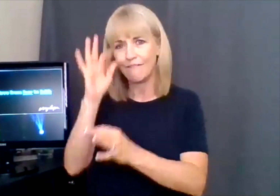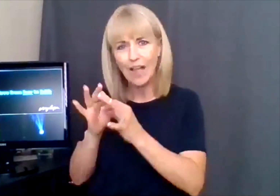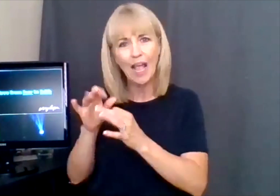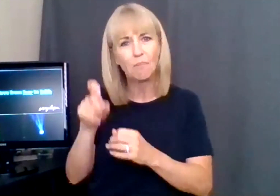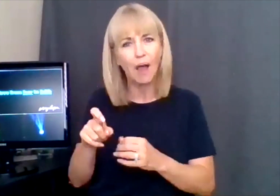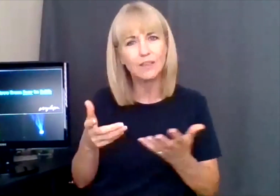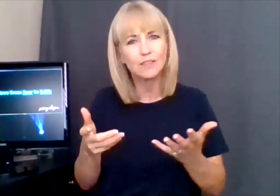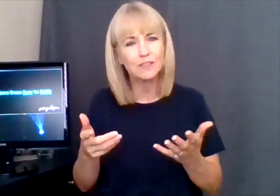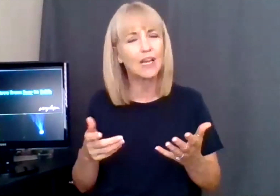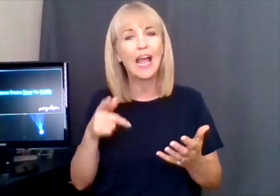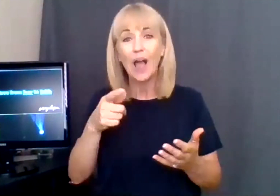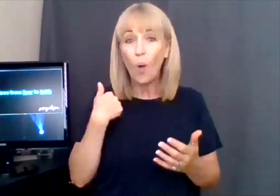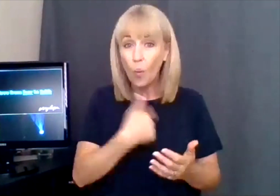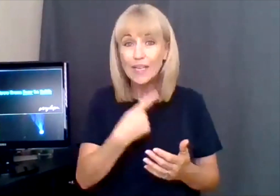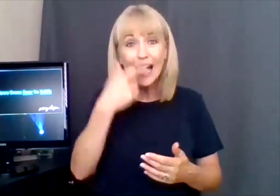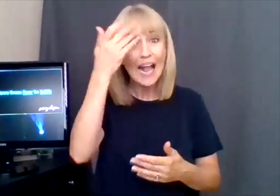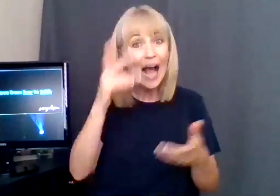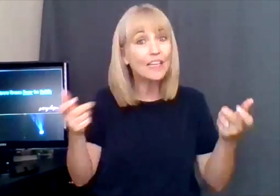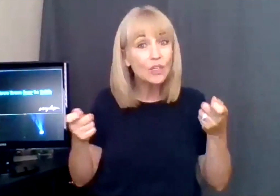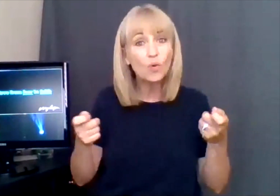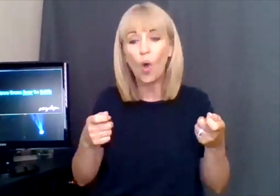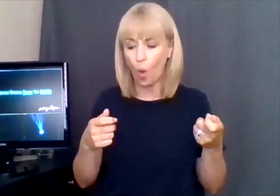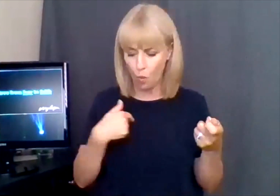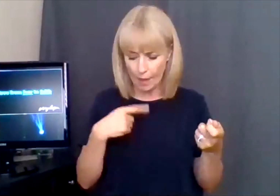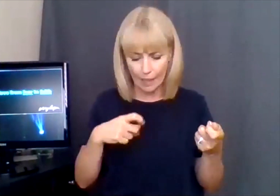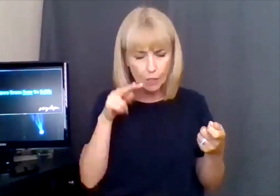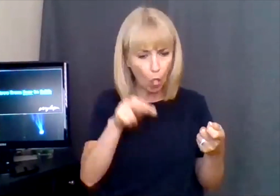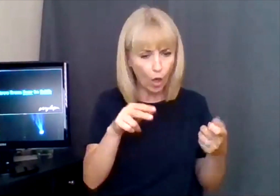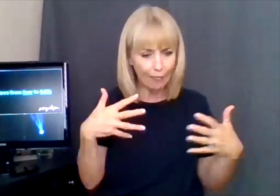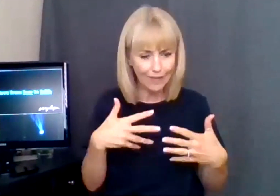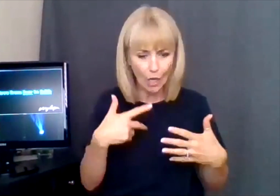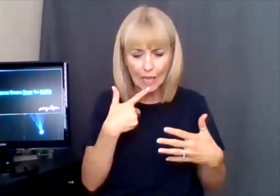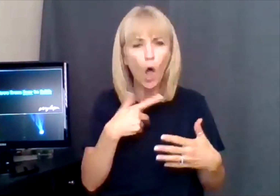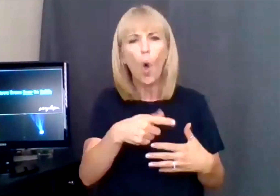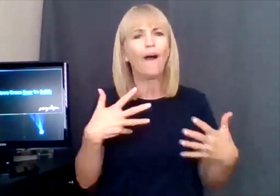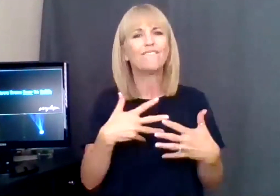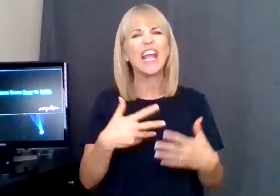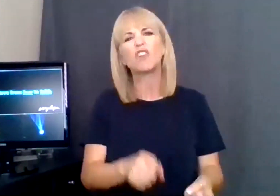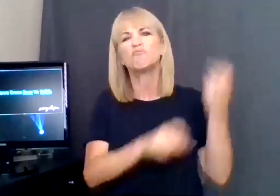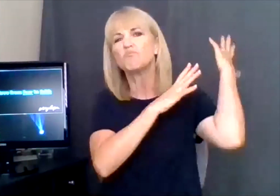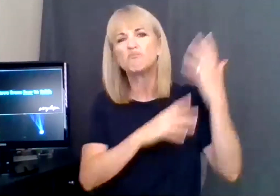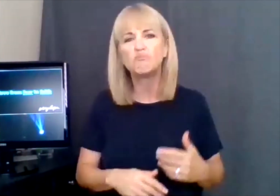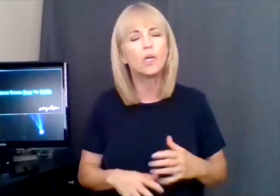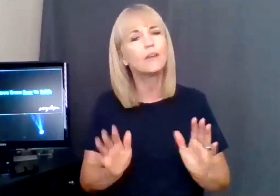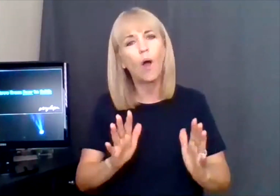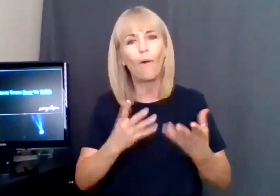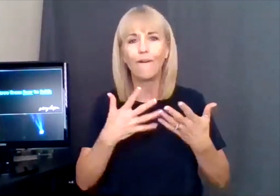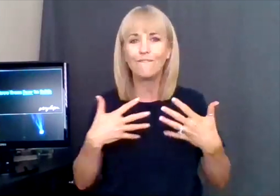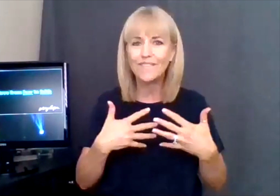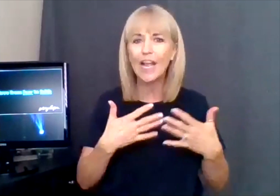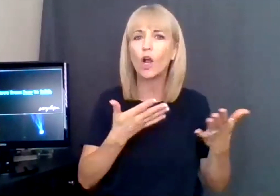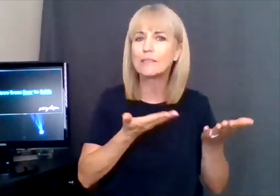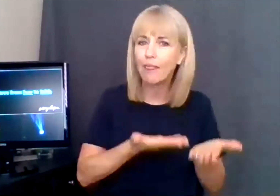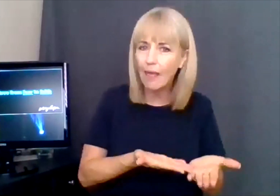in control. It's still there. I need to look at the fear in front of me. I can't just get rid of it, but I need to put that in balance with, is it me